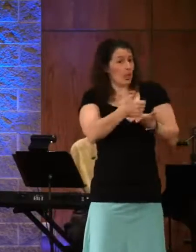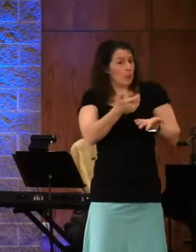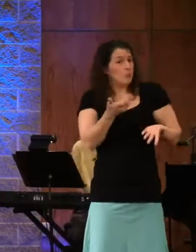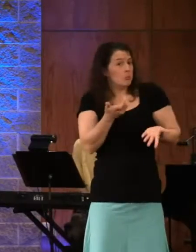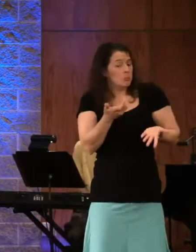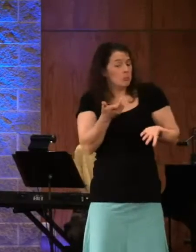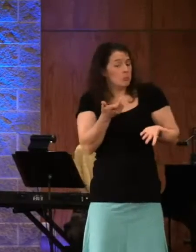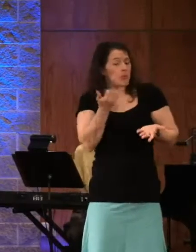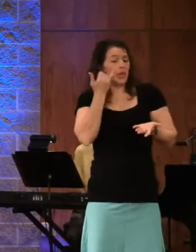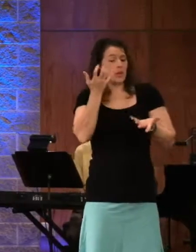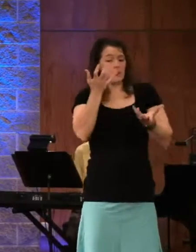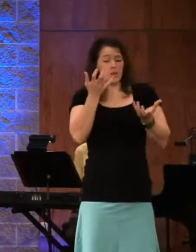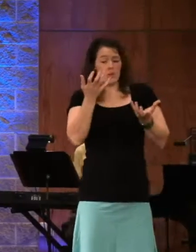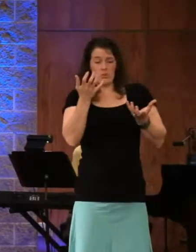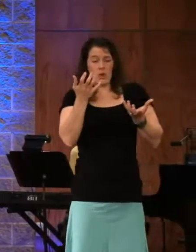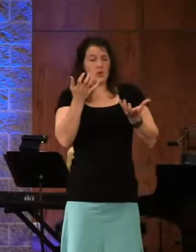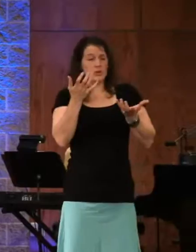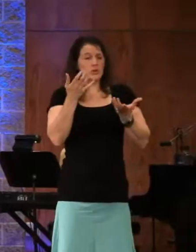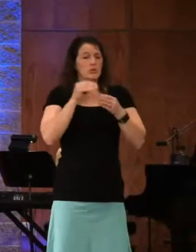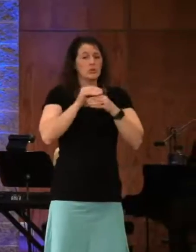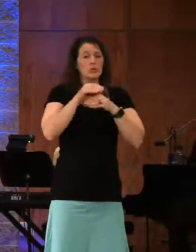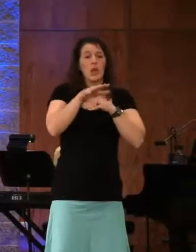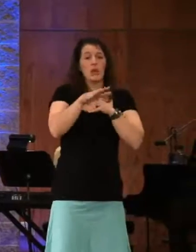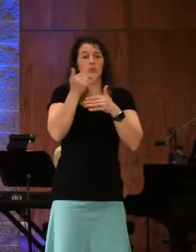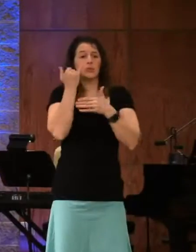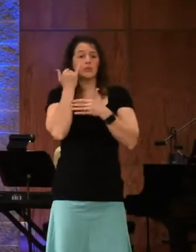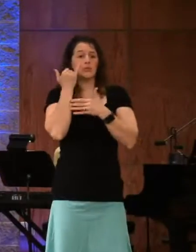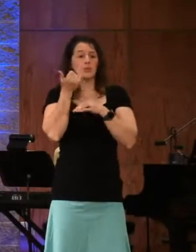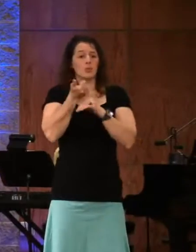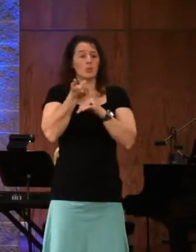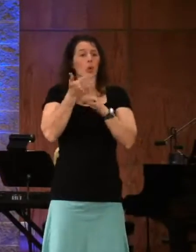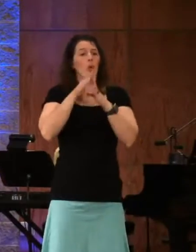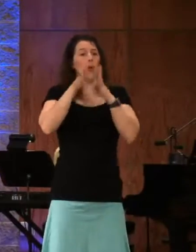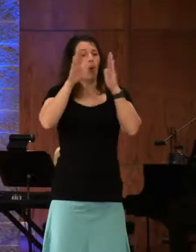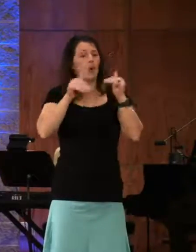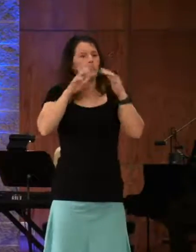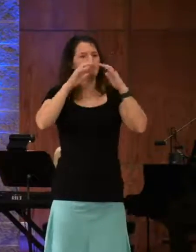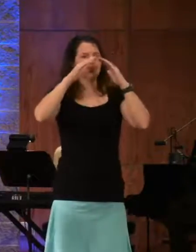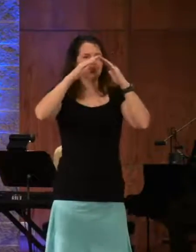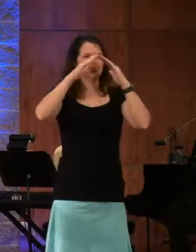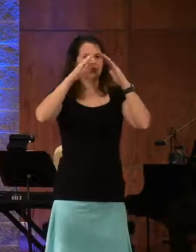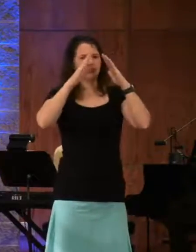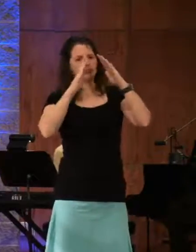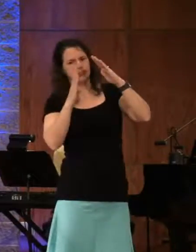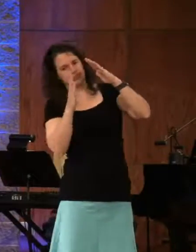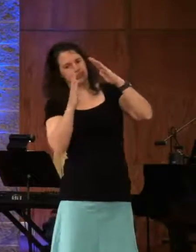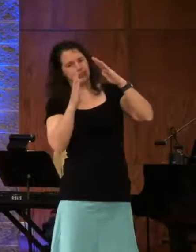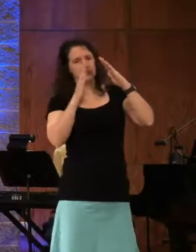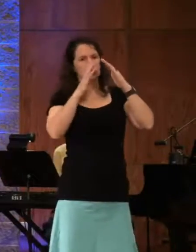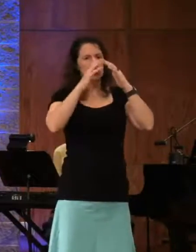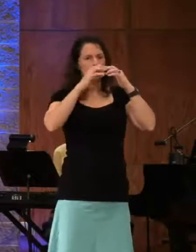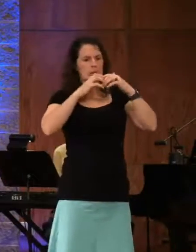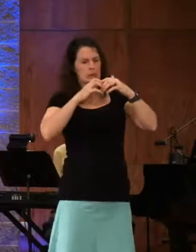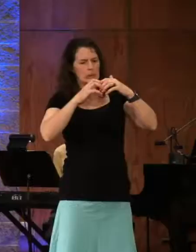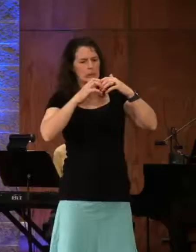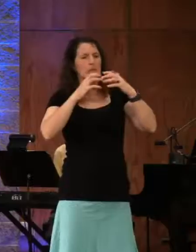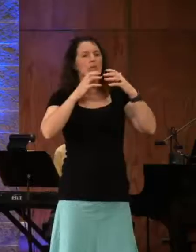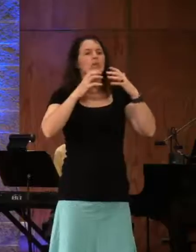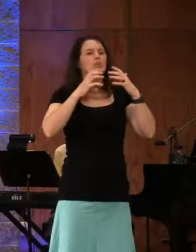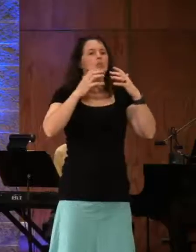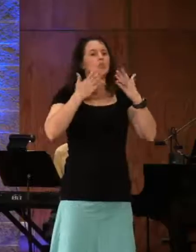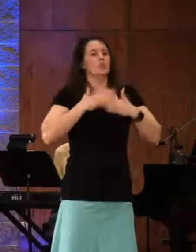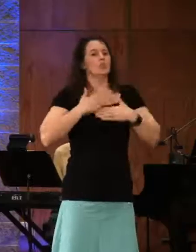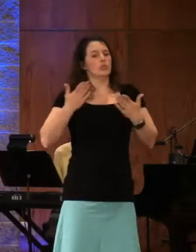help, if you want some counsel, if your home is listing, if it's dangling off that precipice, we're willing to